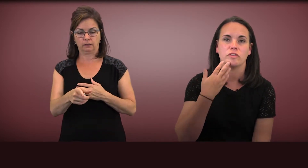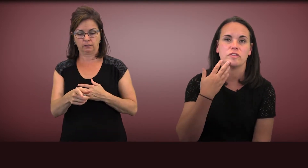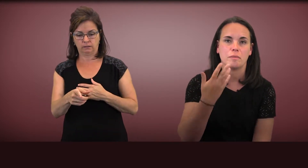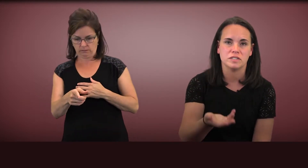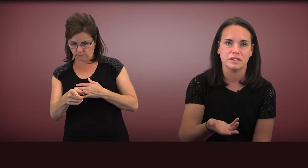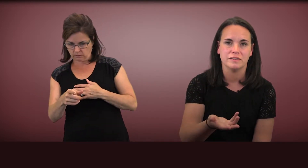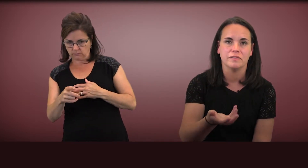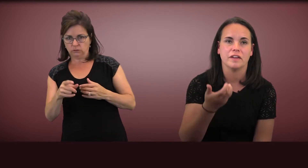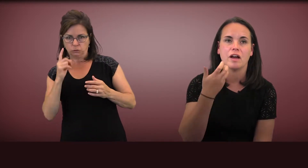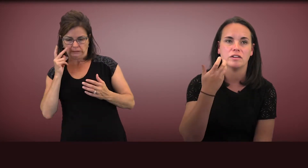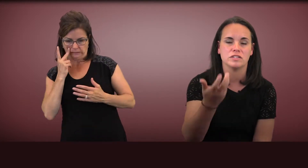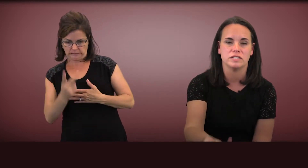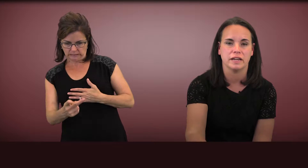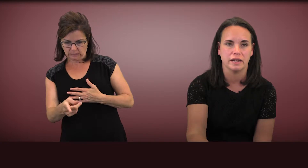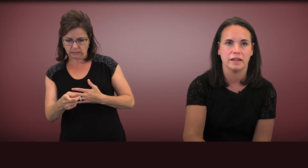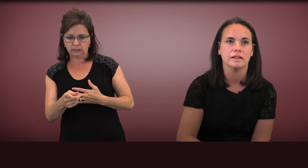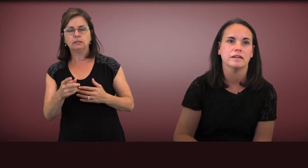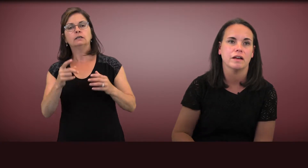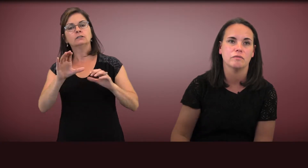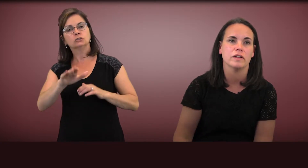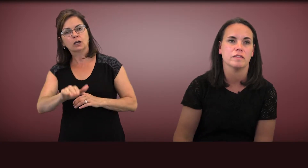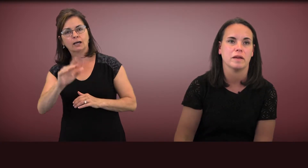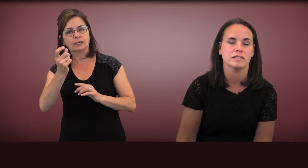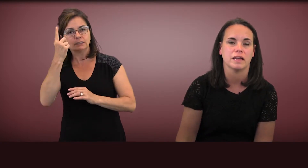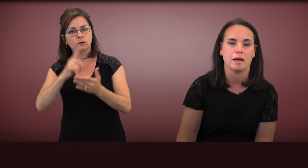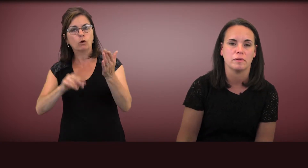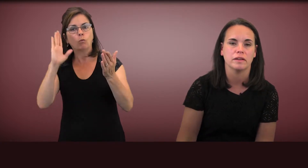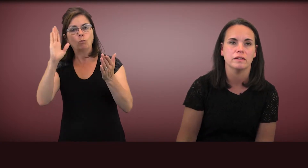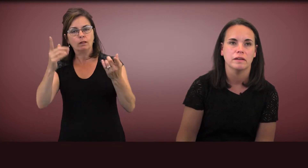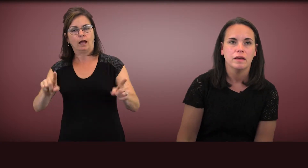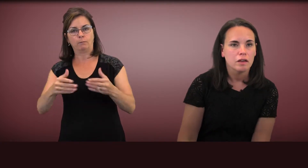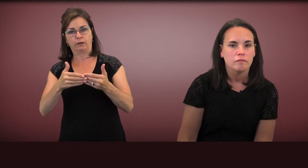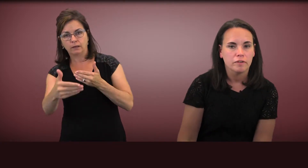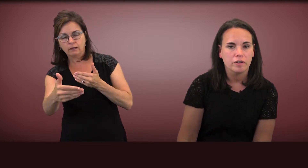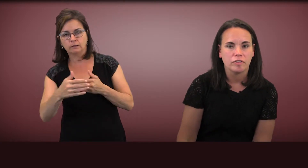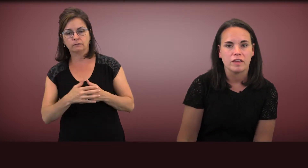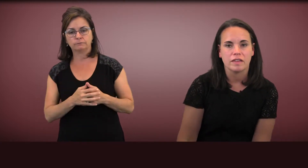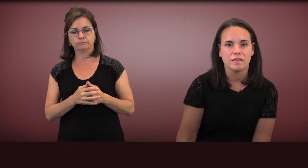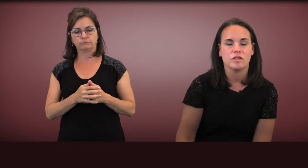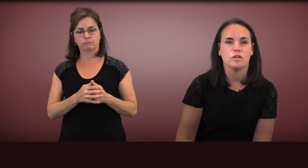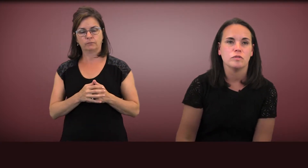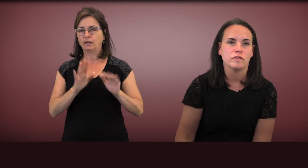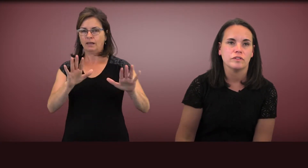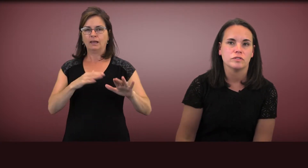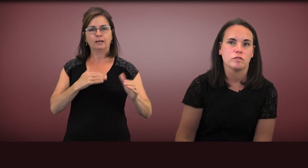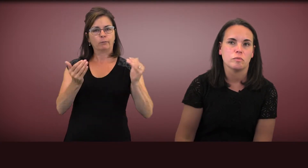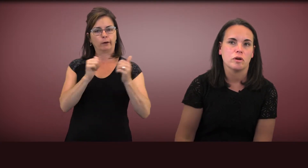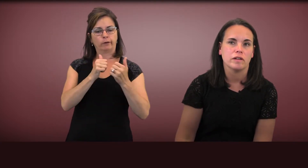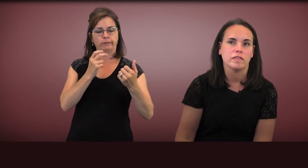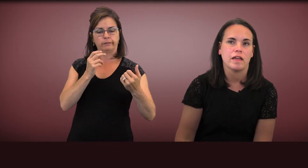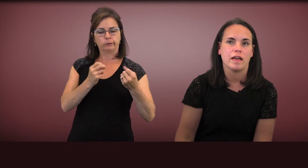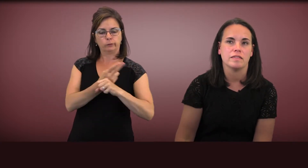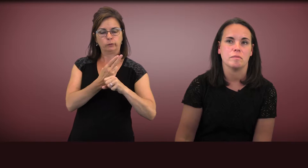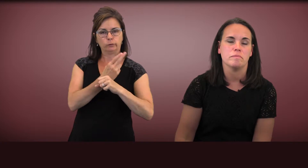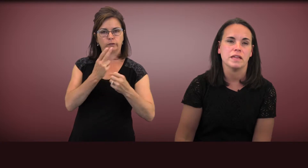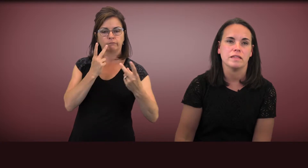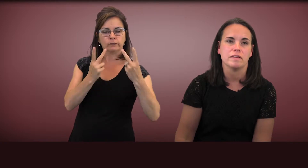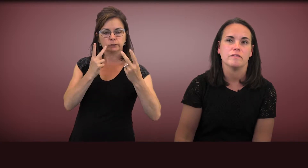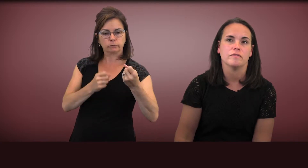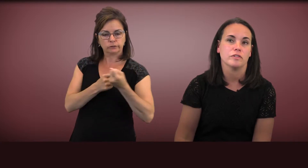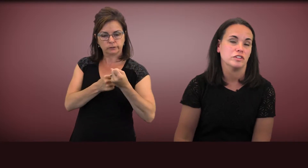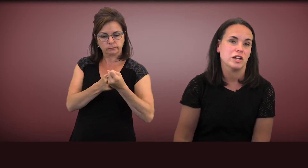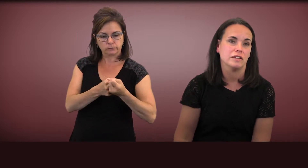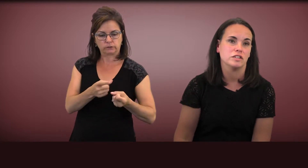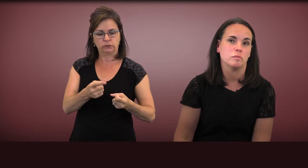child's their understanding of what's about to happen, versus using visual supports as a